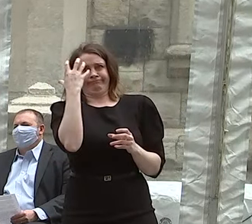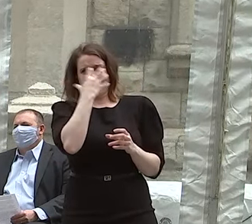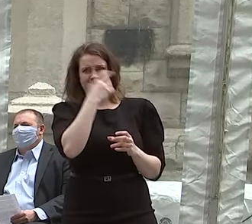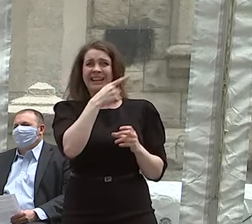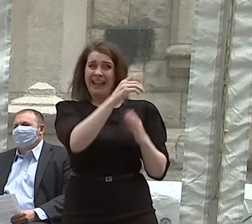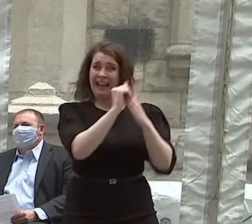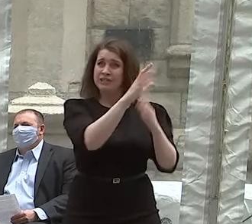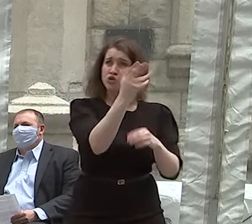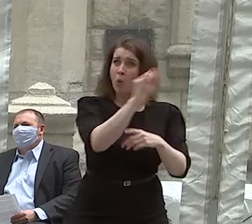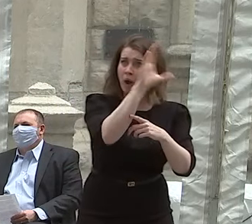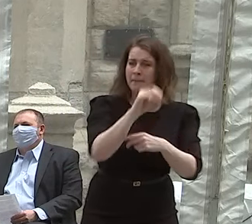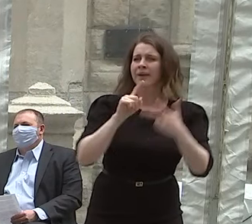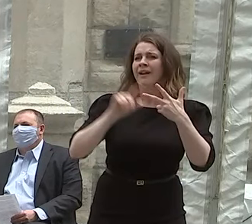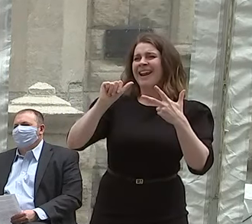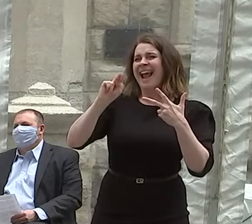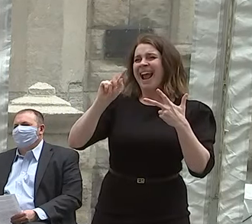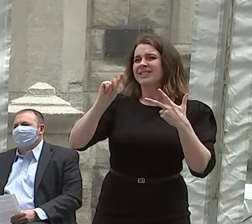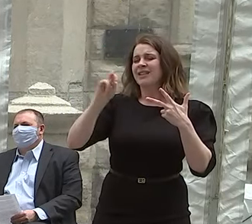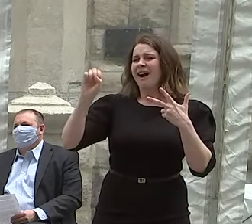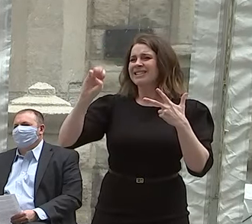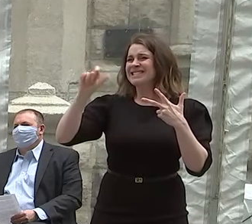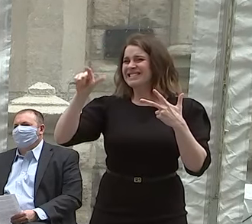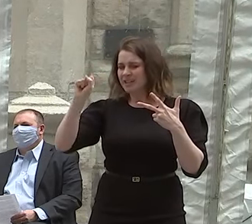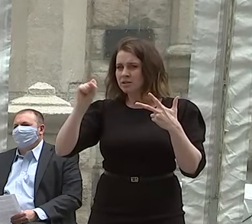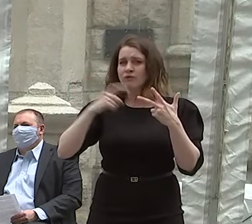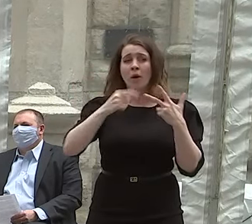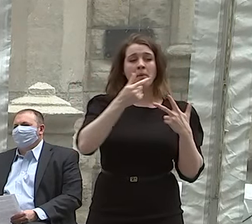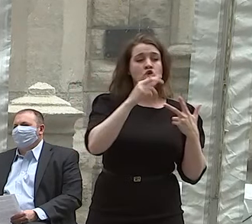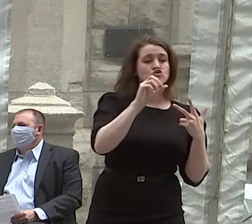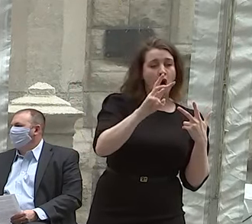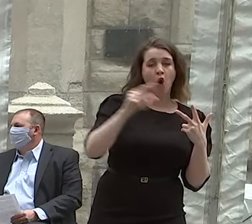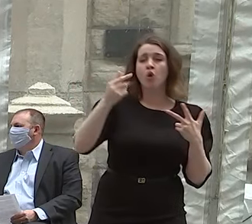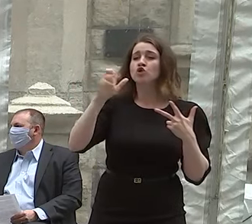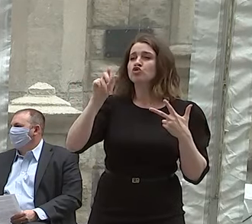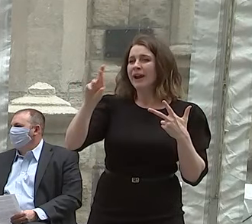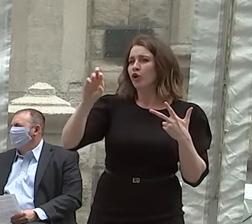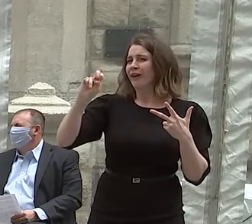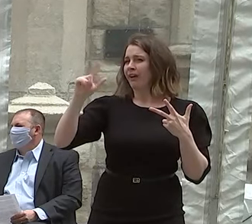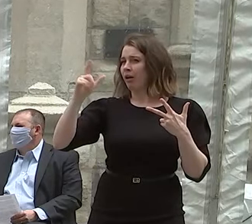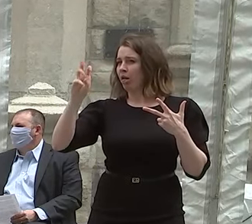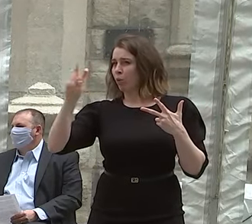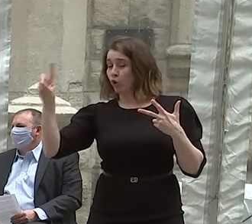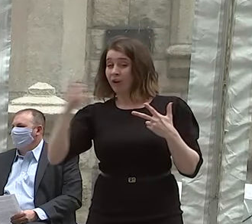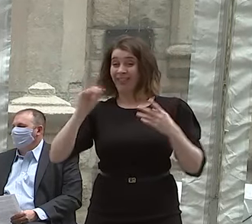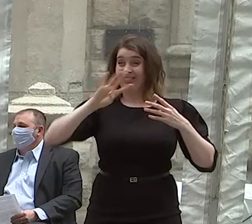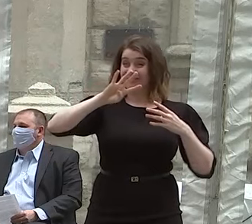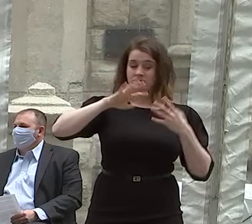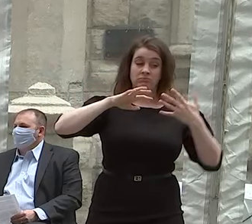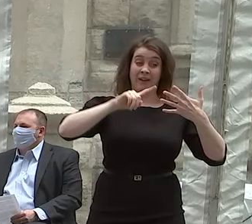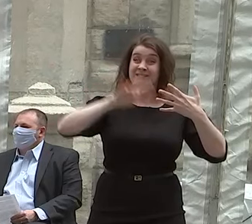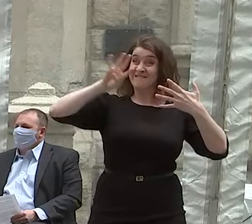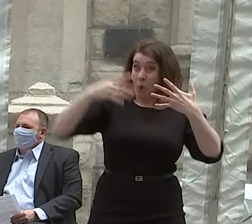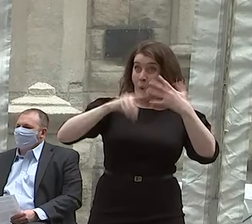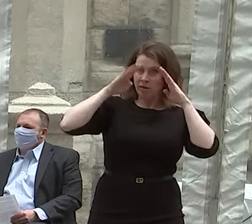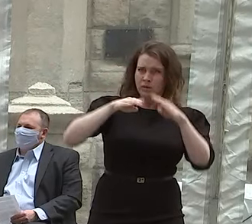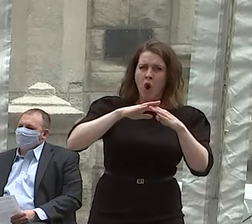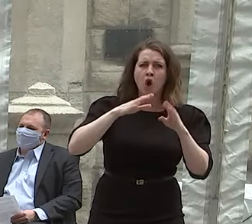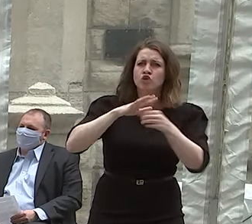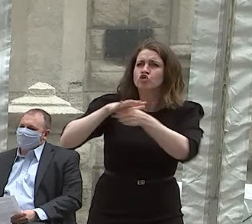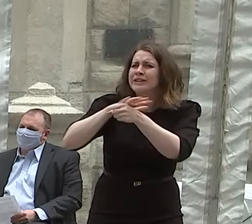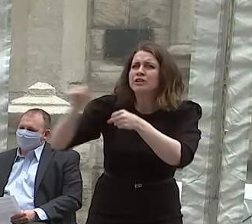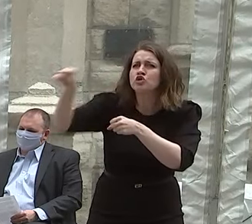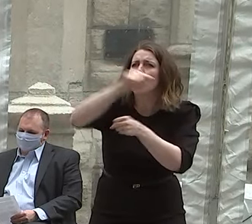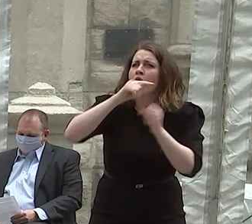company, and Anton Seals of Grow Greater Inglewood. Fourth, regional coordination, to engage our